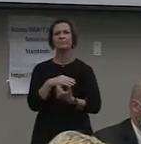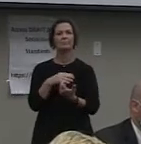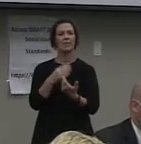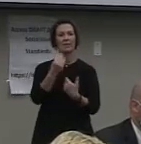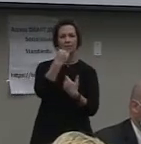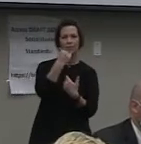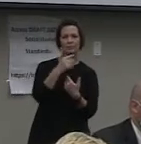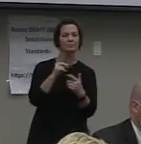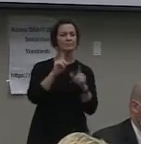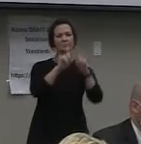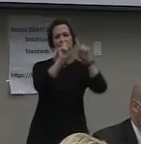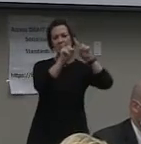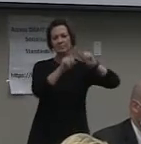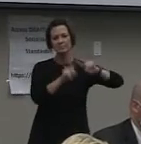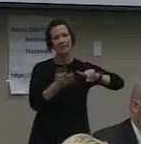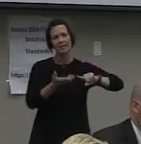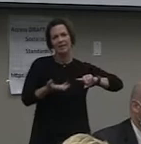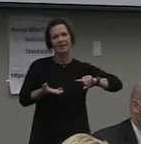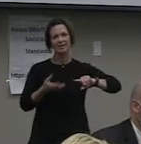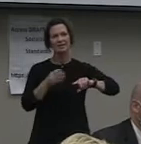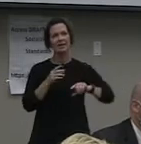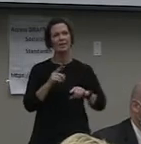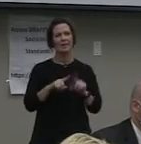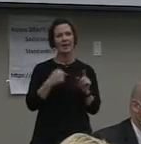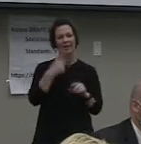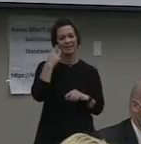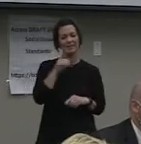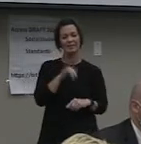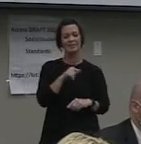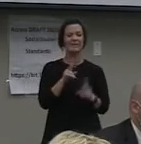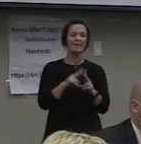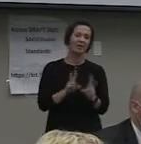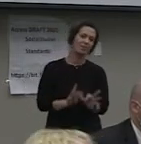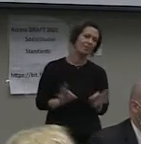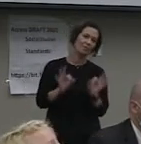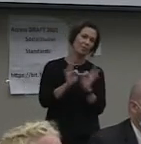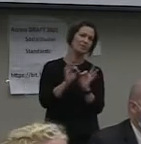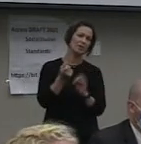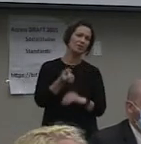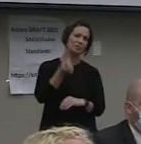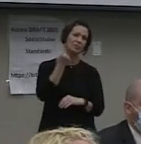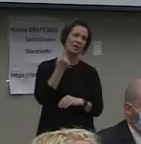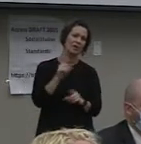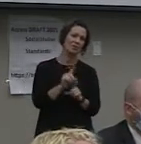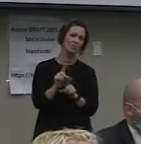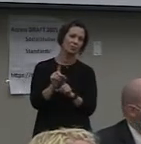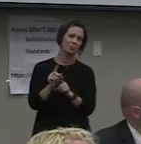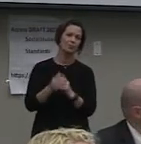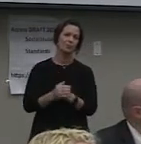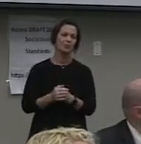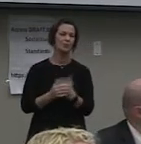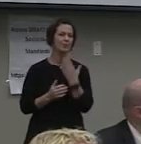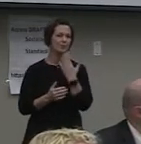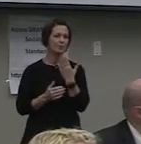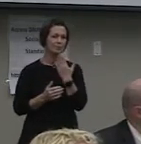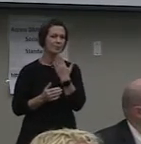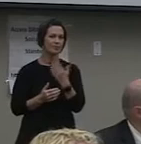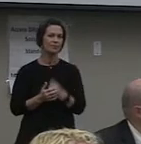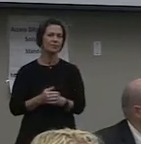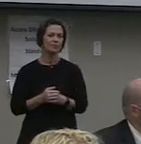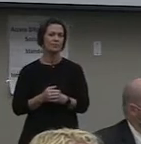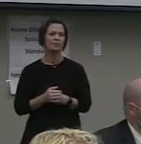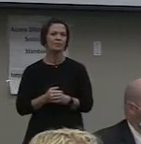Celtic origins of the Cajun people, I think, is a very important to understand. Thank you.